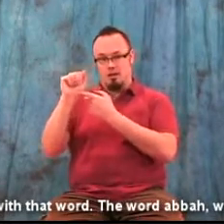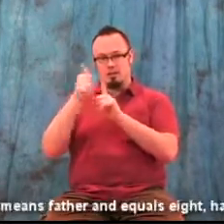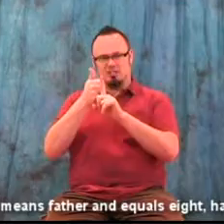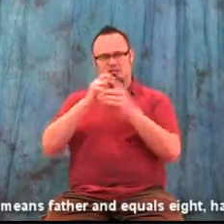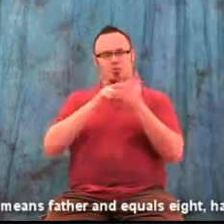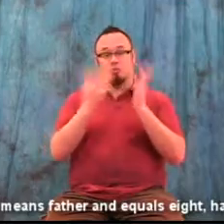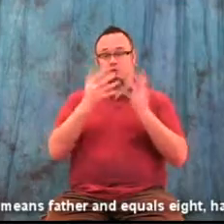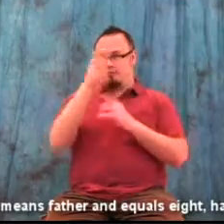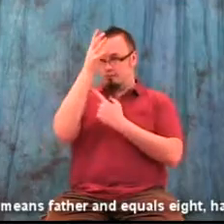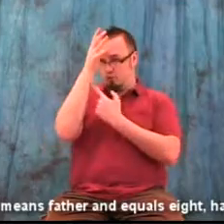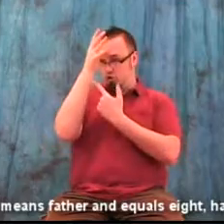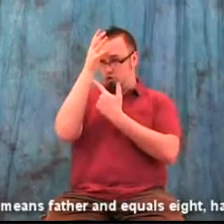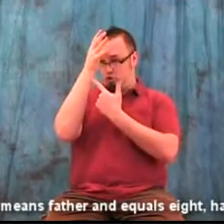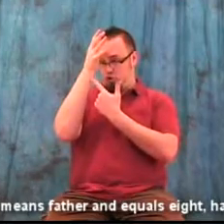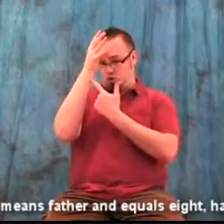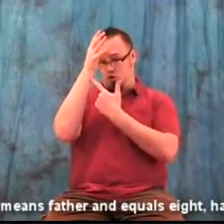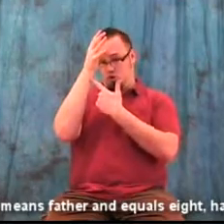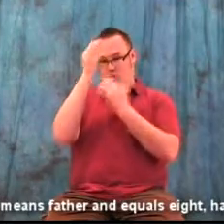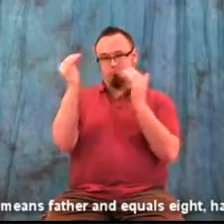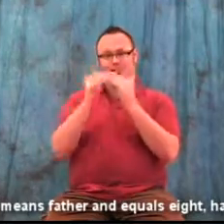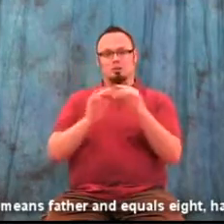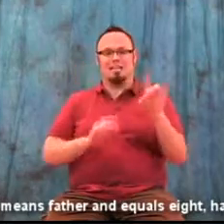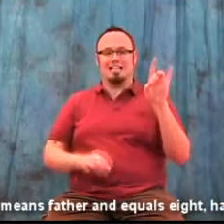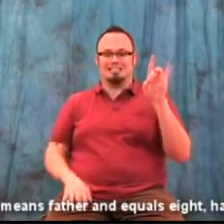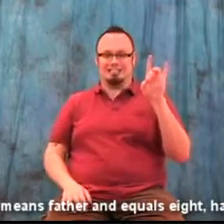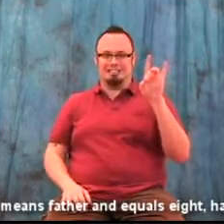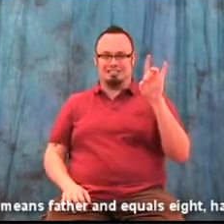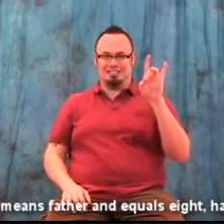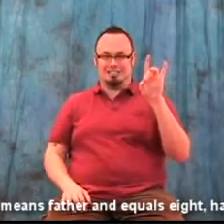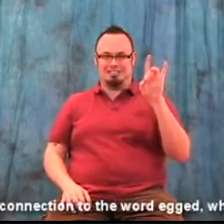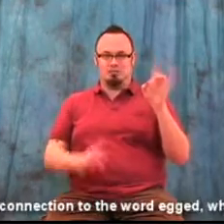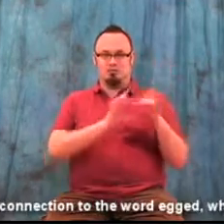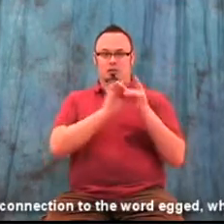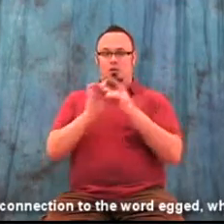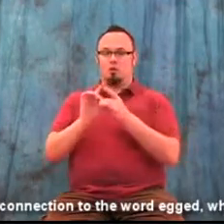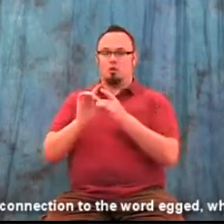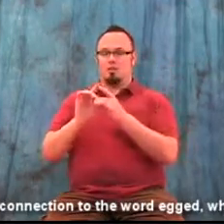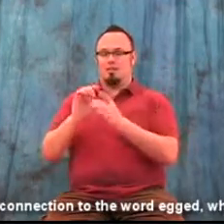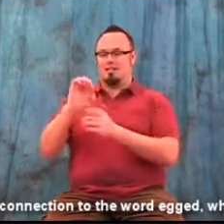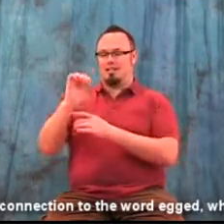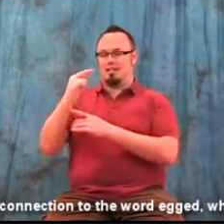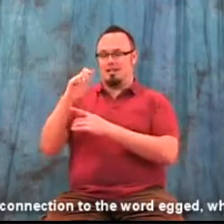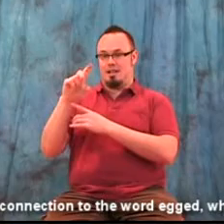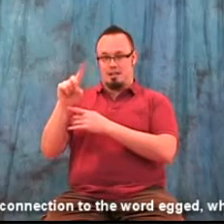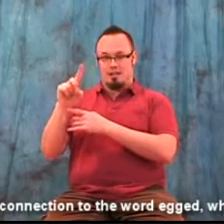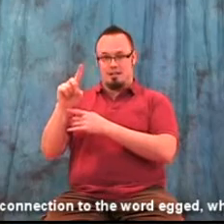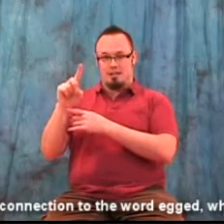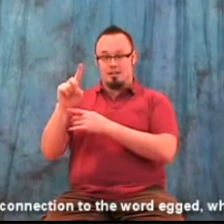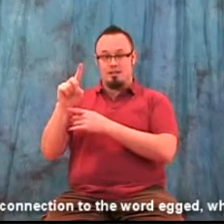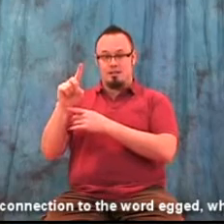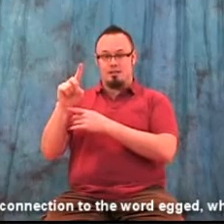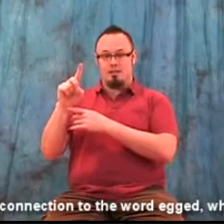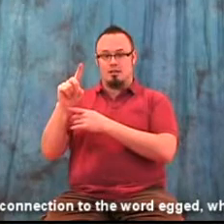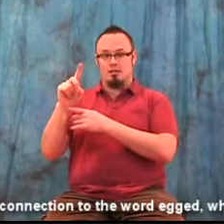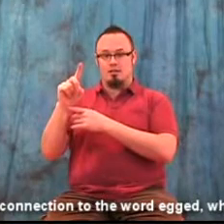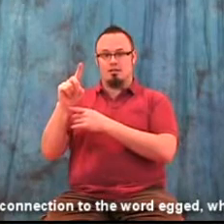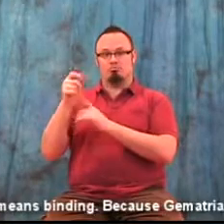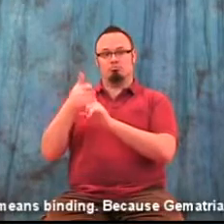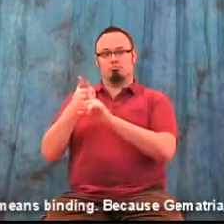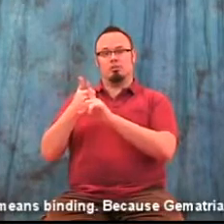which means father and equals 8, has a connection to the word Eged, which